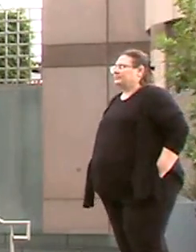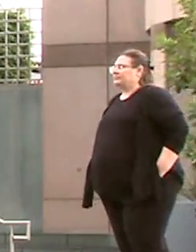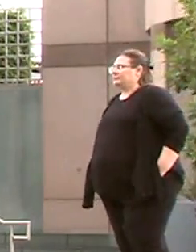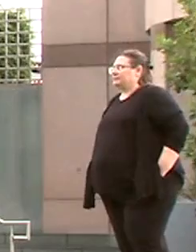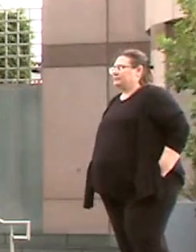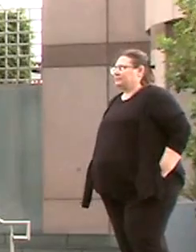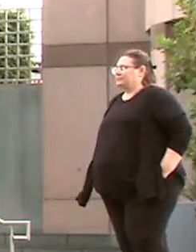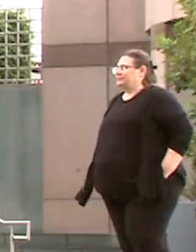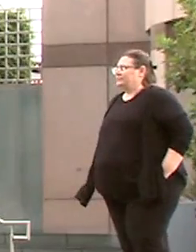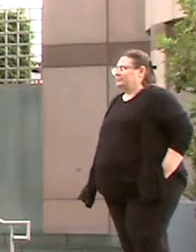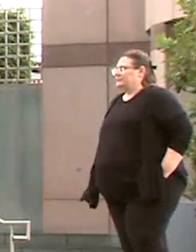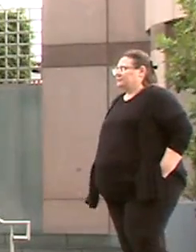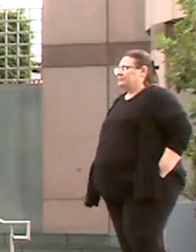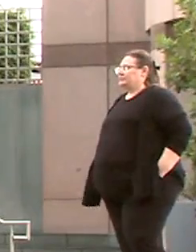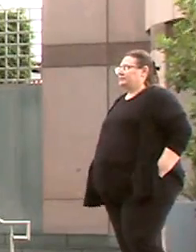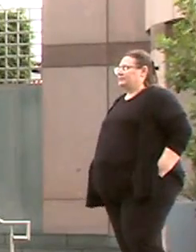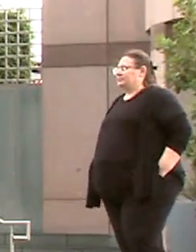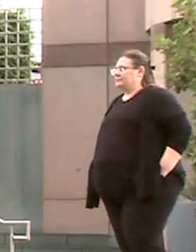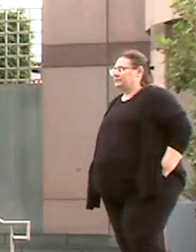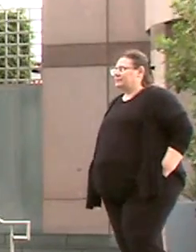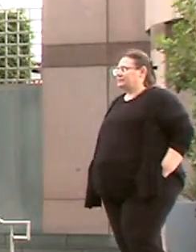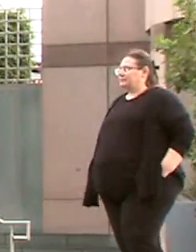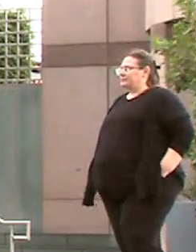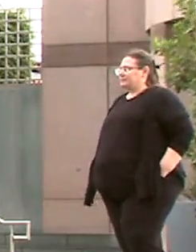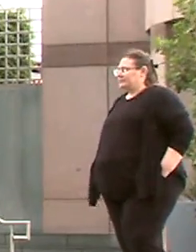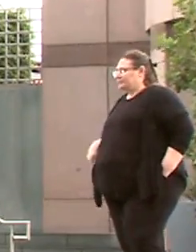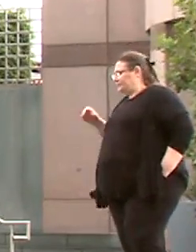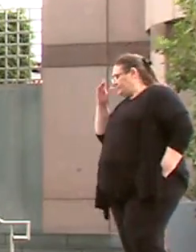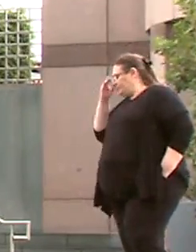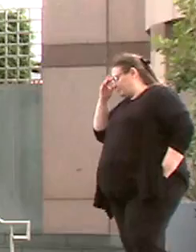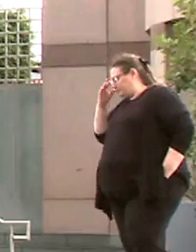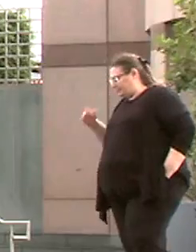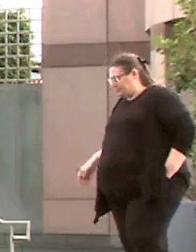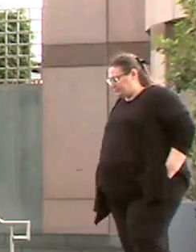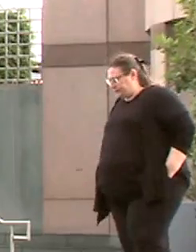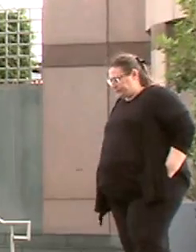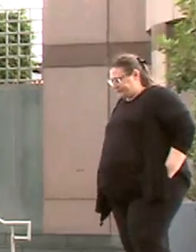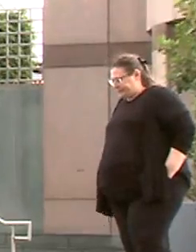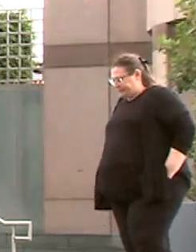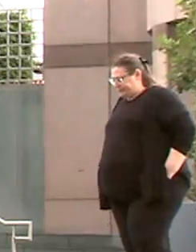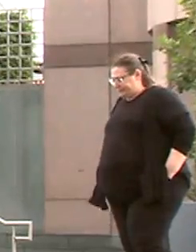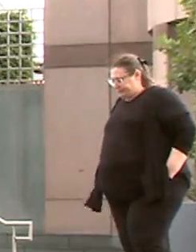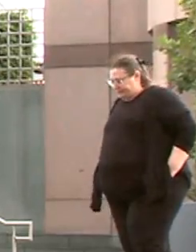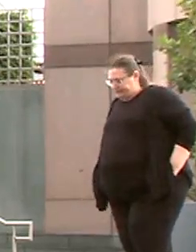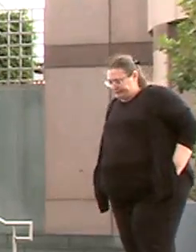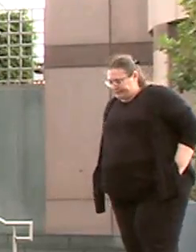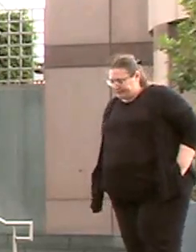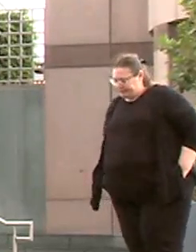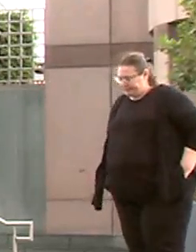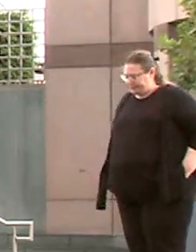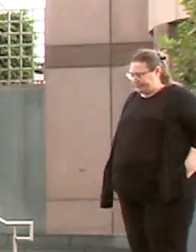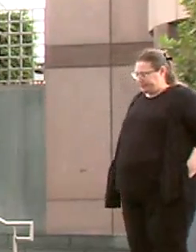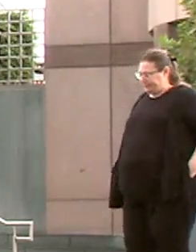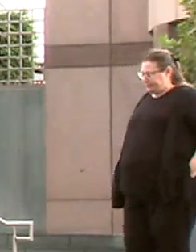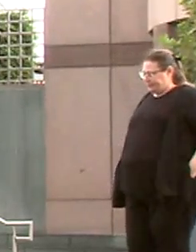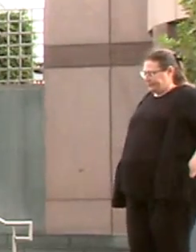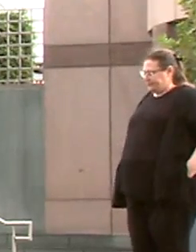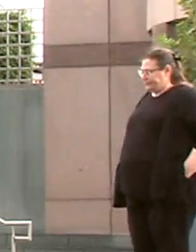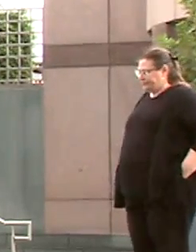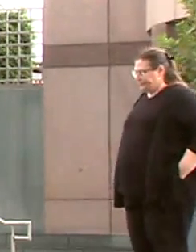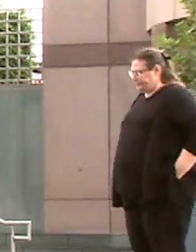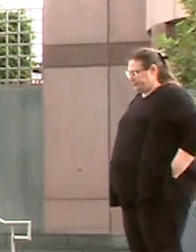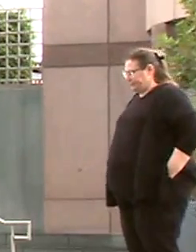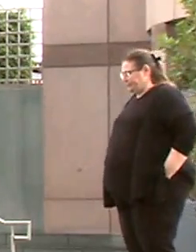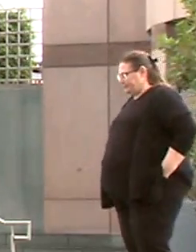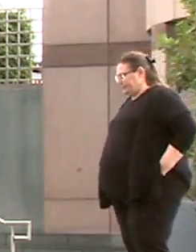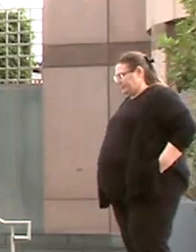corporations. If you don't have the representation, then you don't have that representation inside of the closed doors and the rooms to have a spoken voice. So